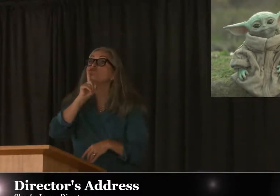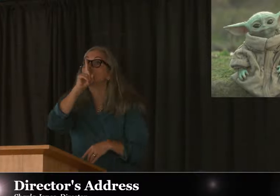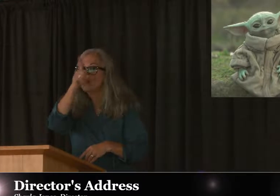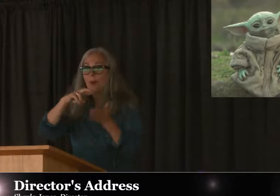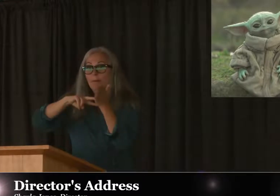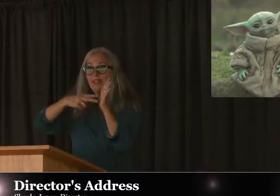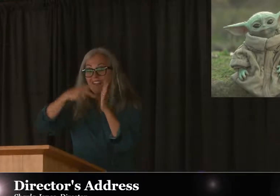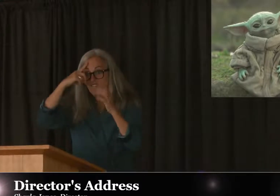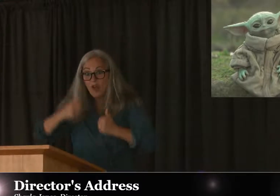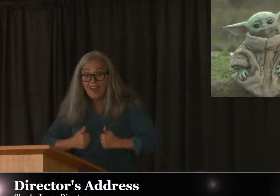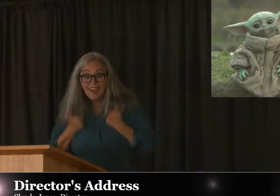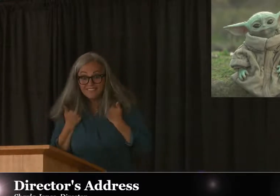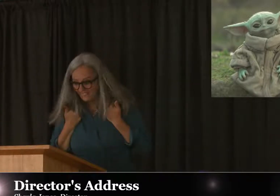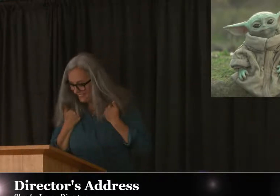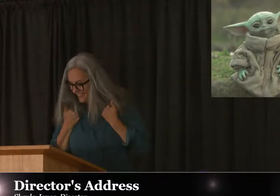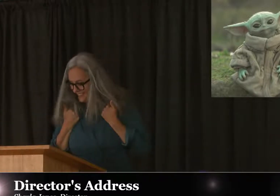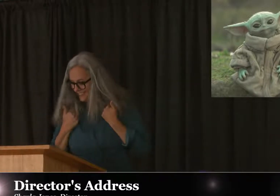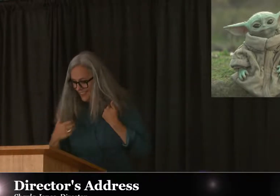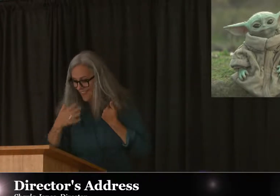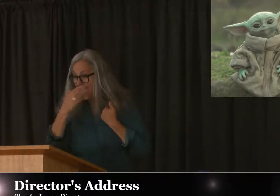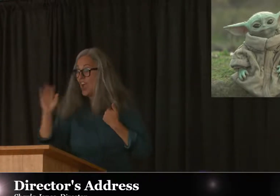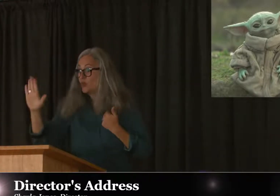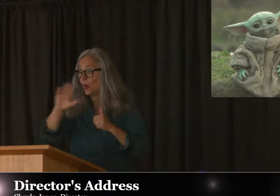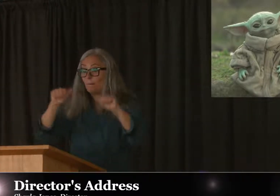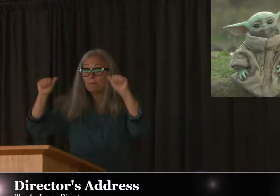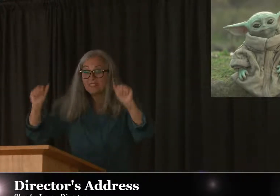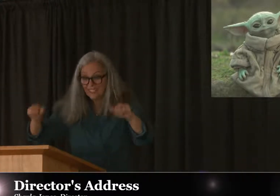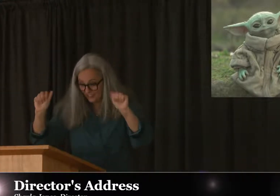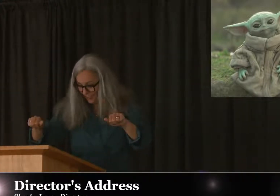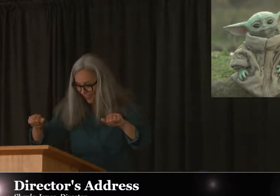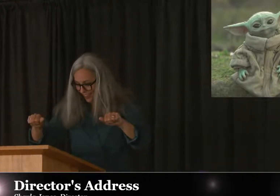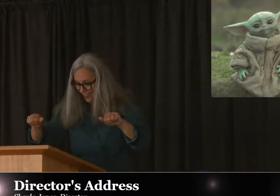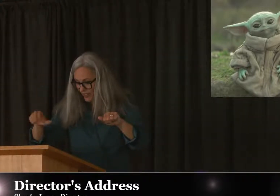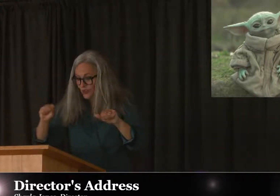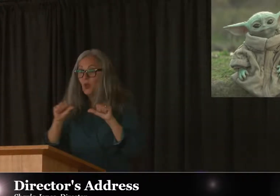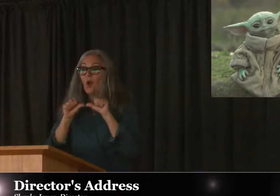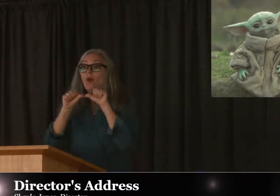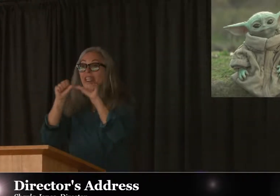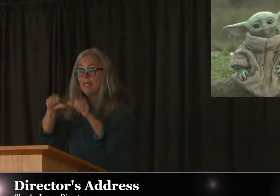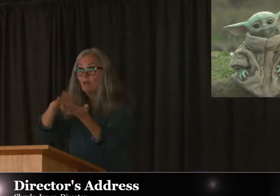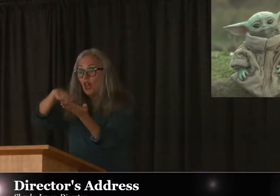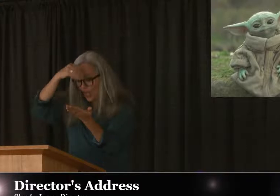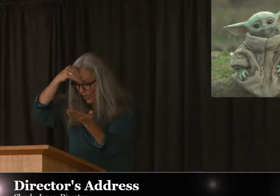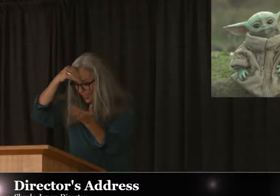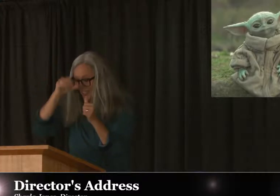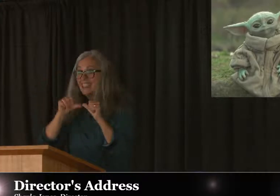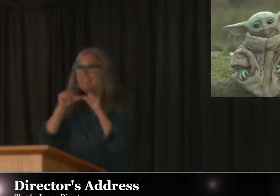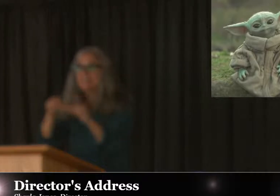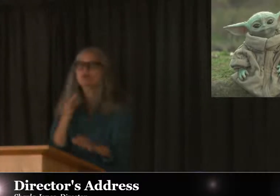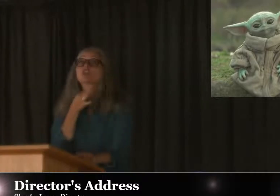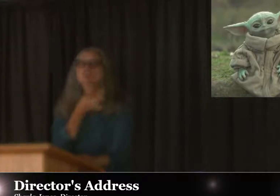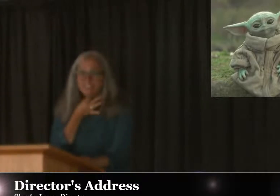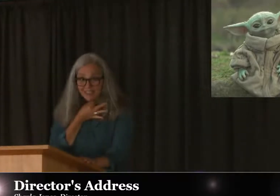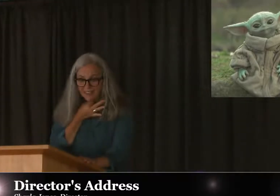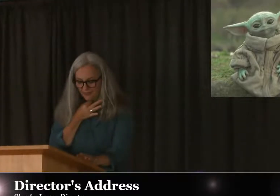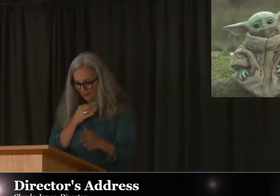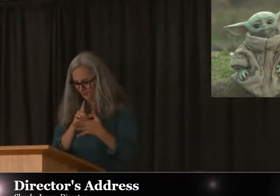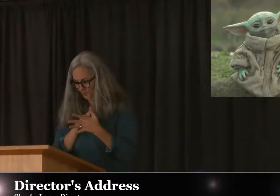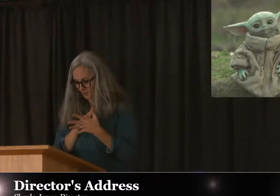That's going to help you find your true purpose in life and your true potential. So keep learning and stay curious.